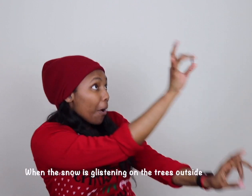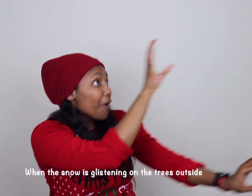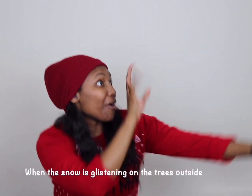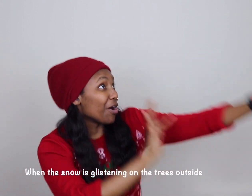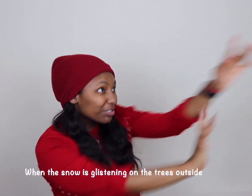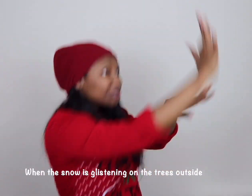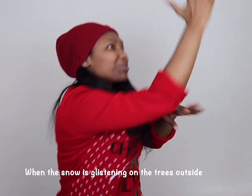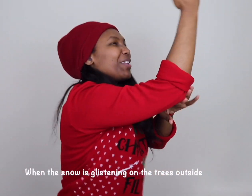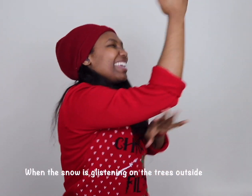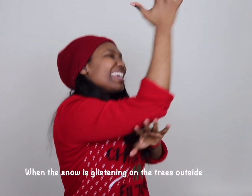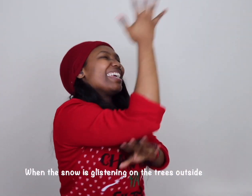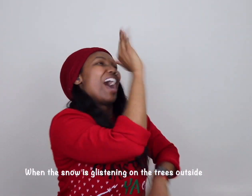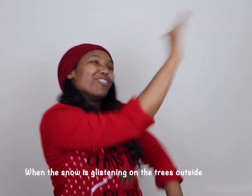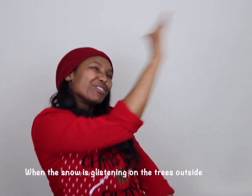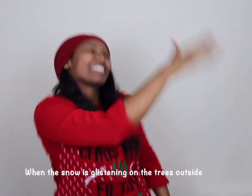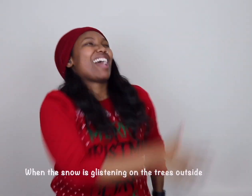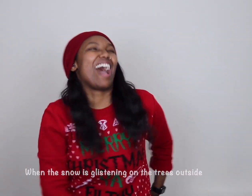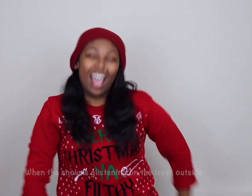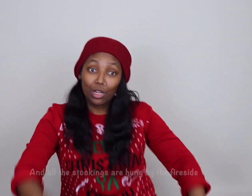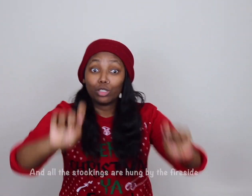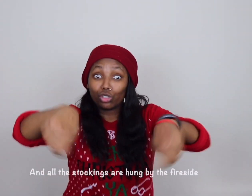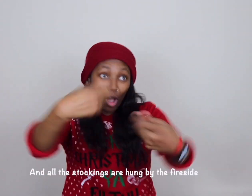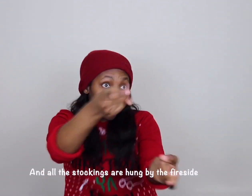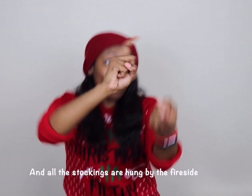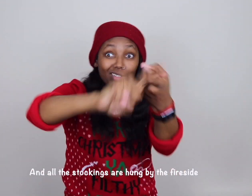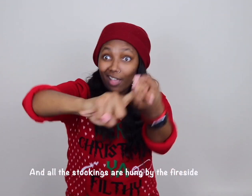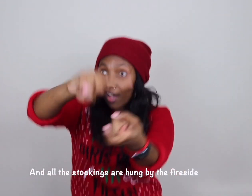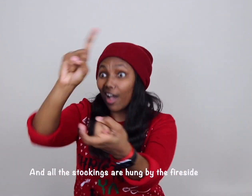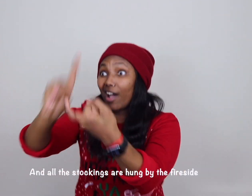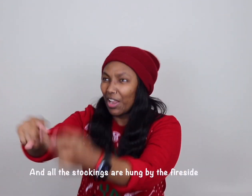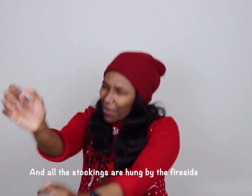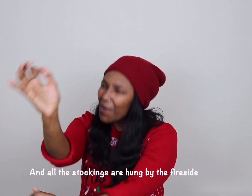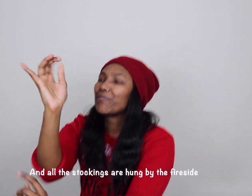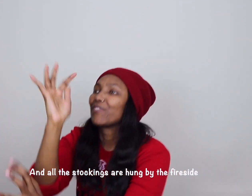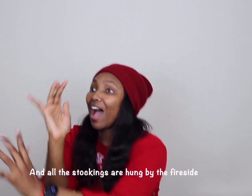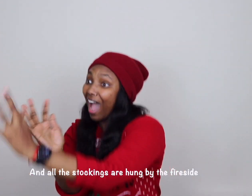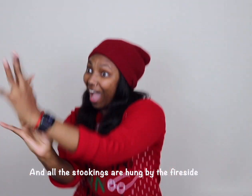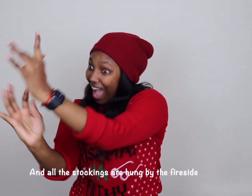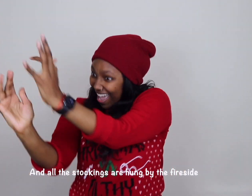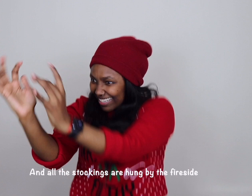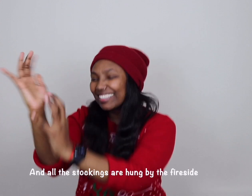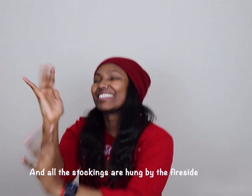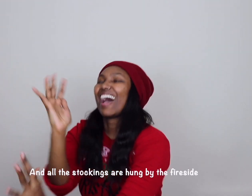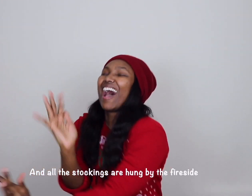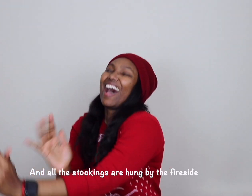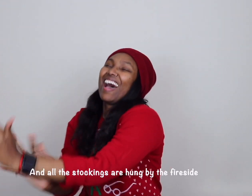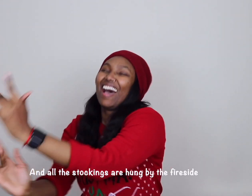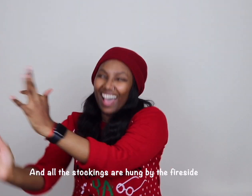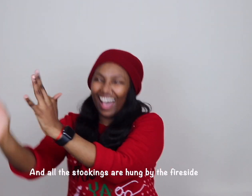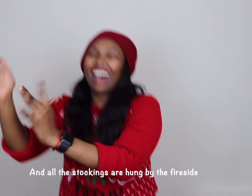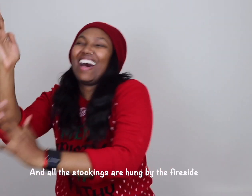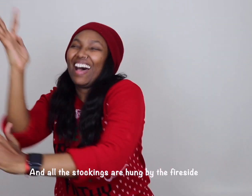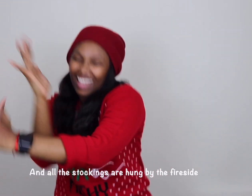is glistening on the trees outside And all the stockings are hung by the fireside